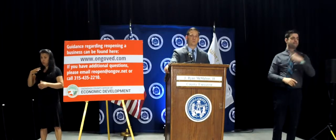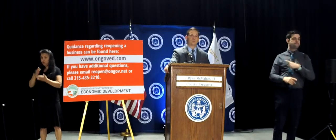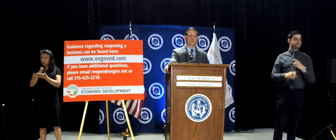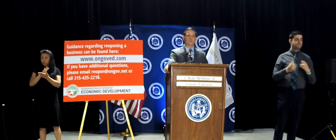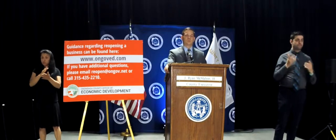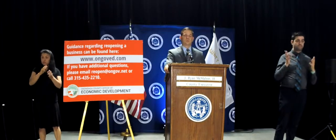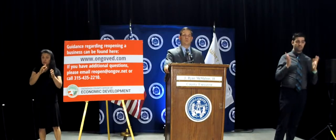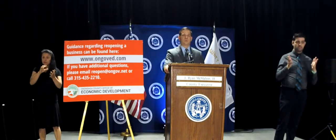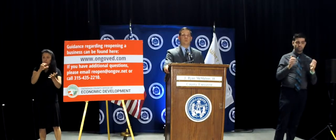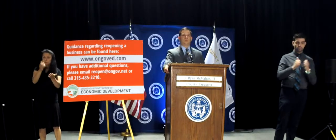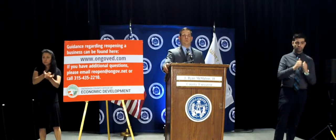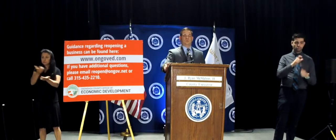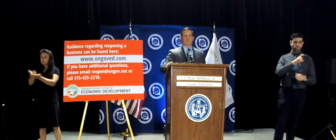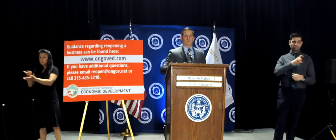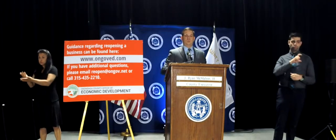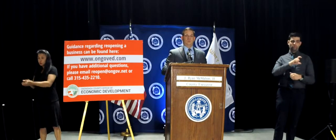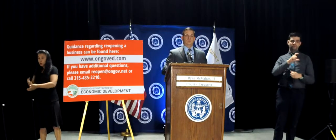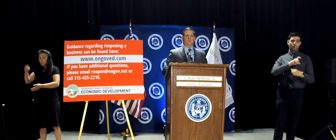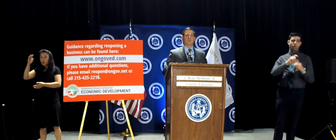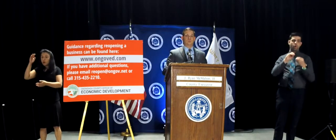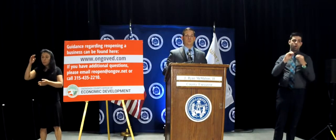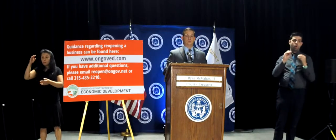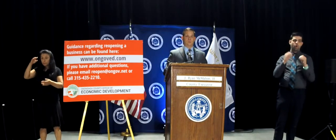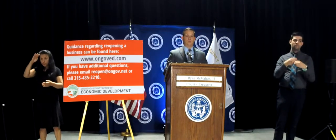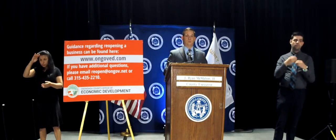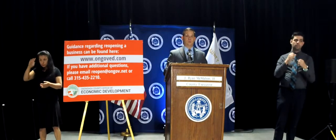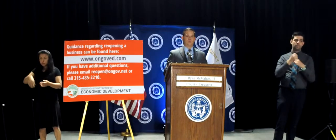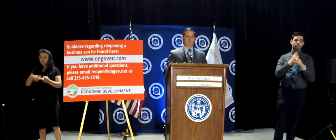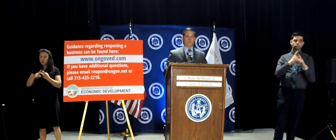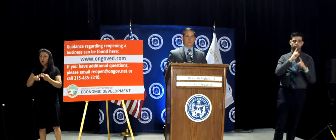all about this? I know they spoke about it today about